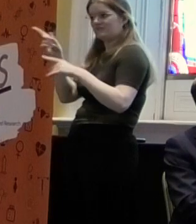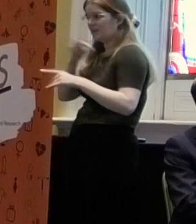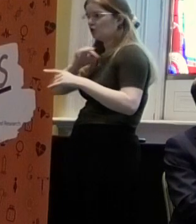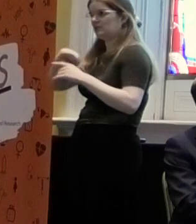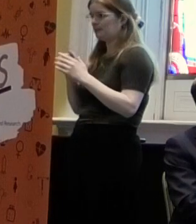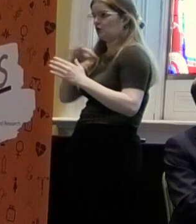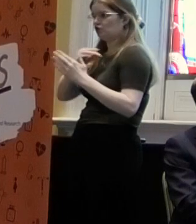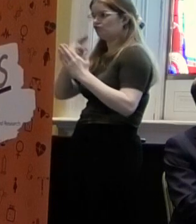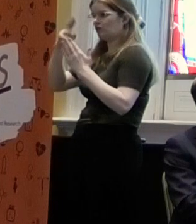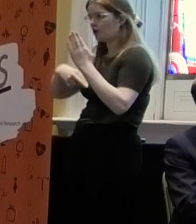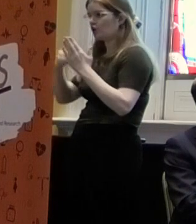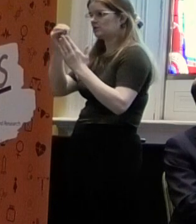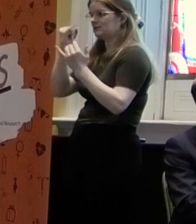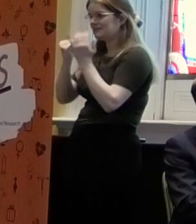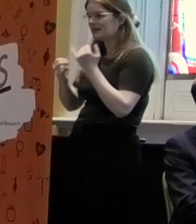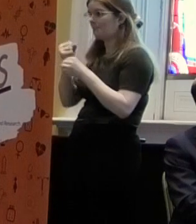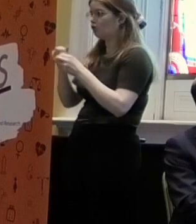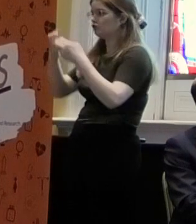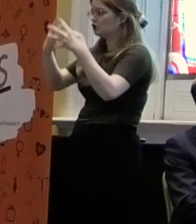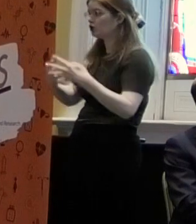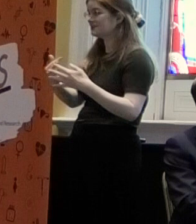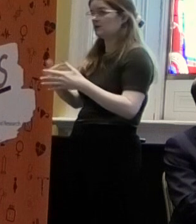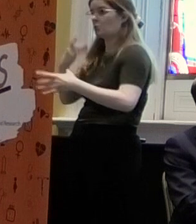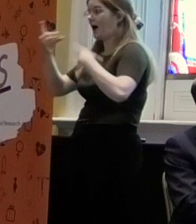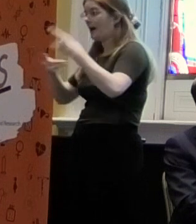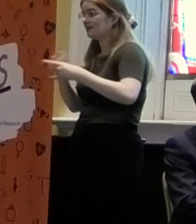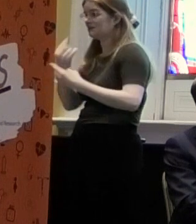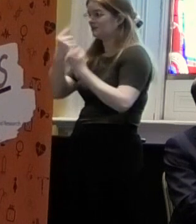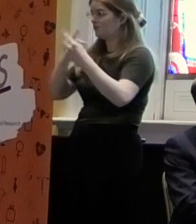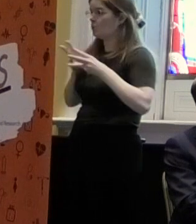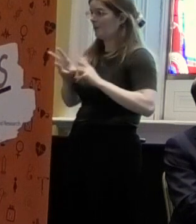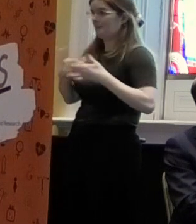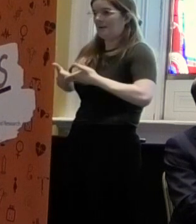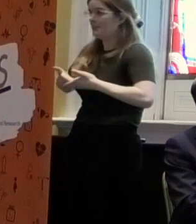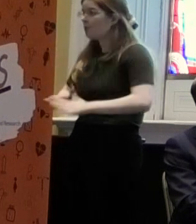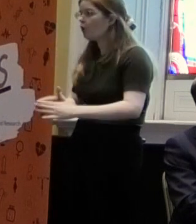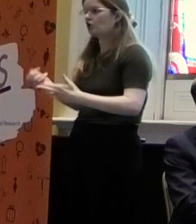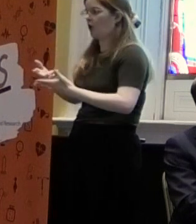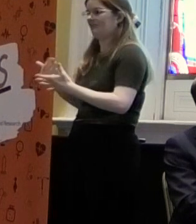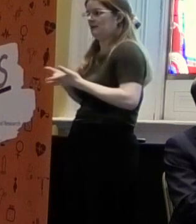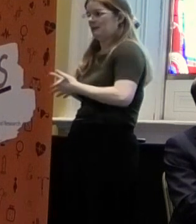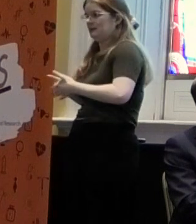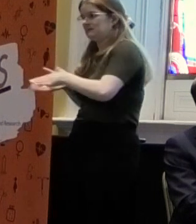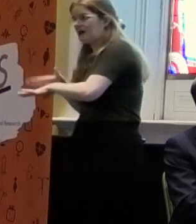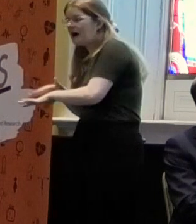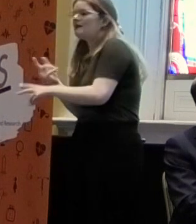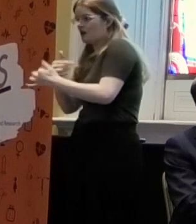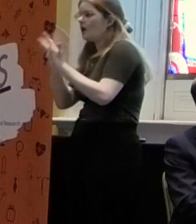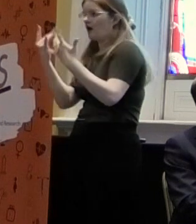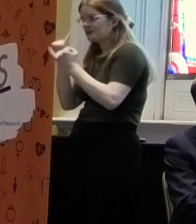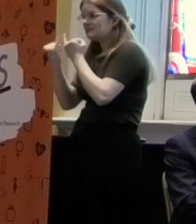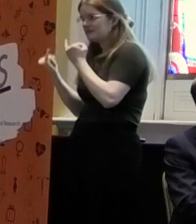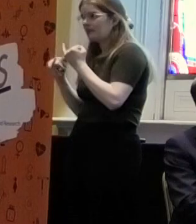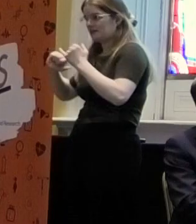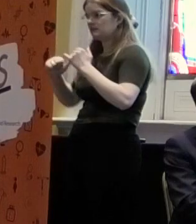reporting outcomes and what happened to individual women. It was nothing like GDPR then, so there was all very fine